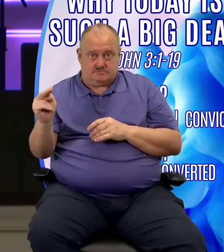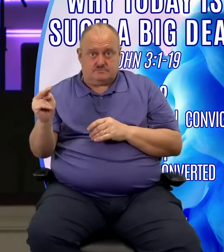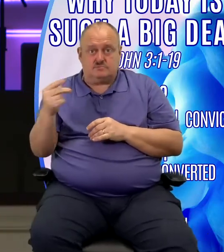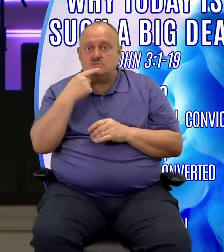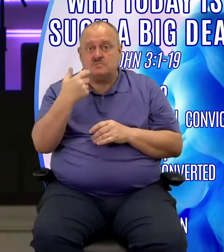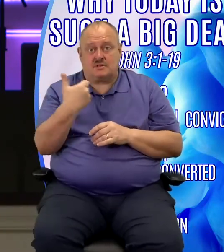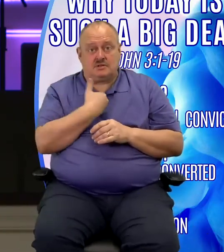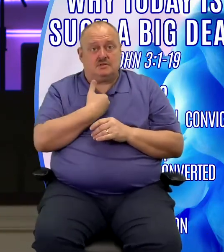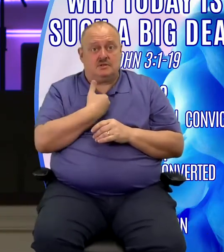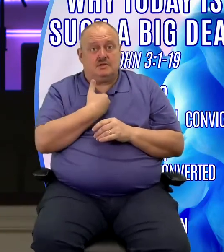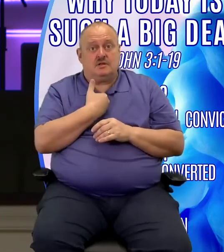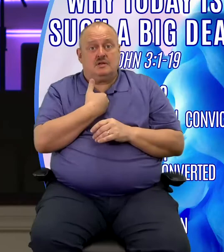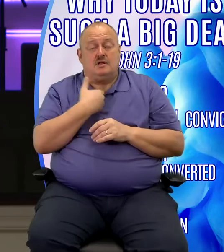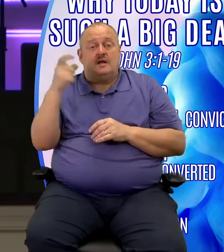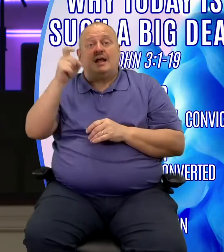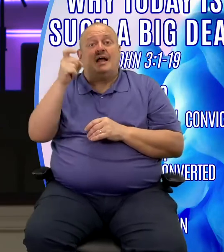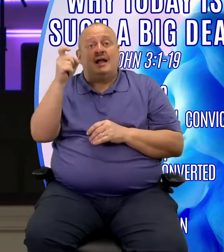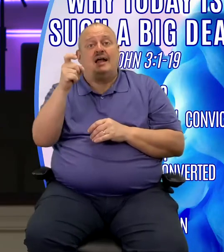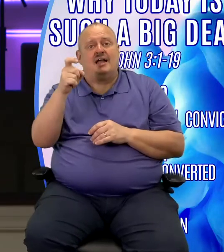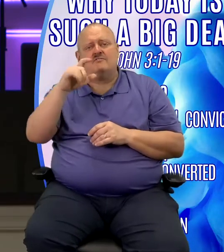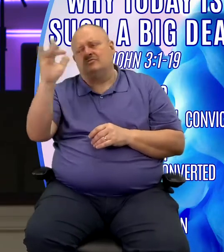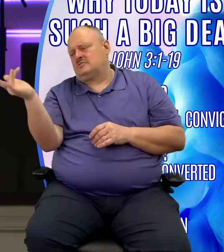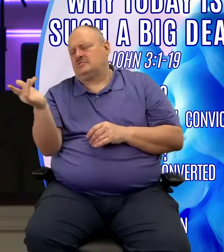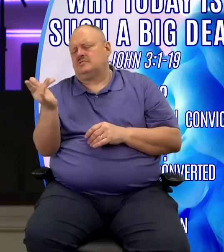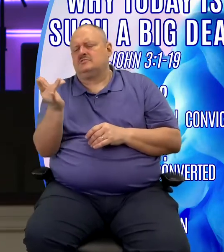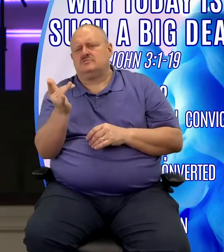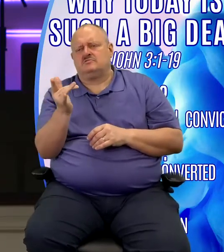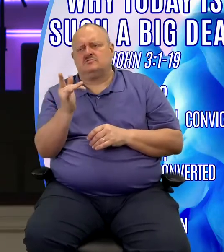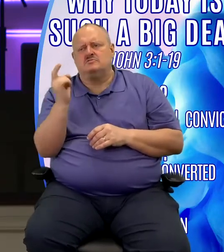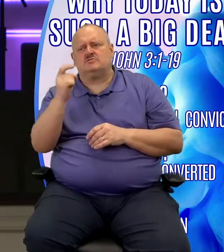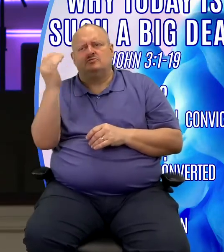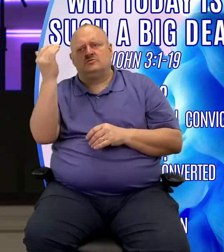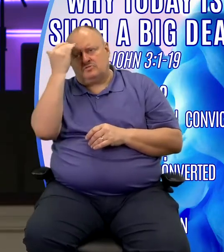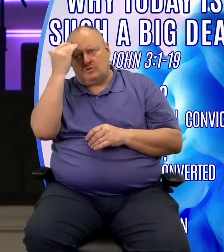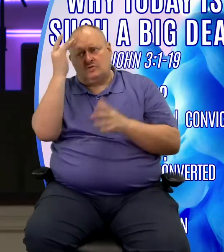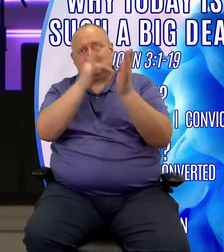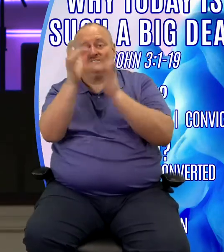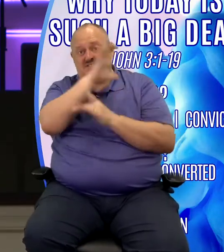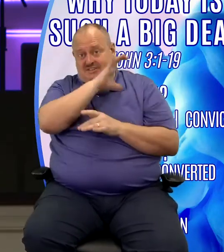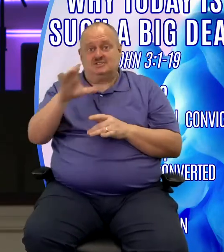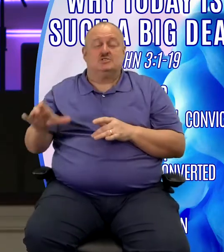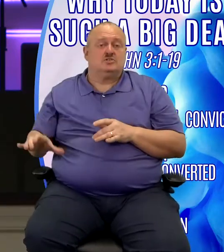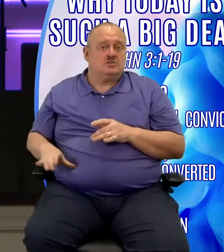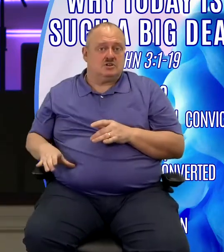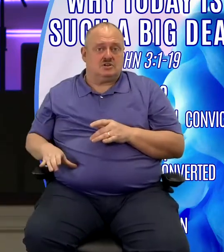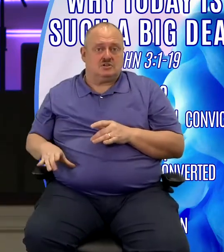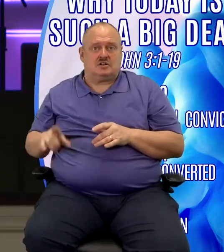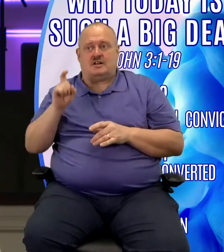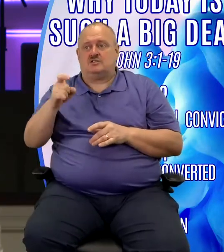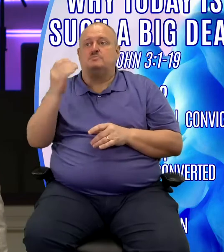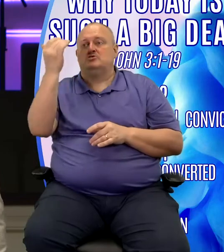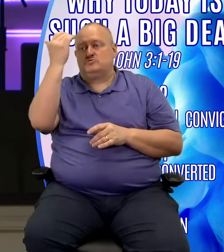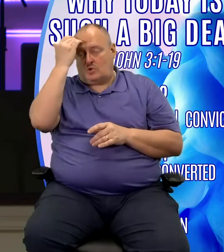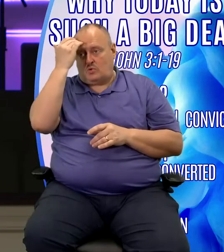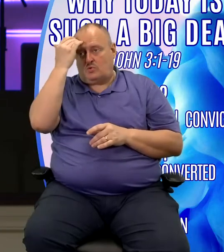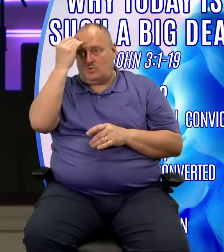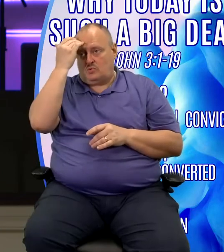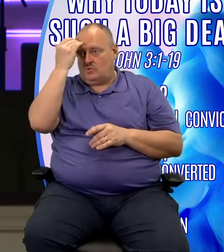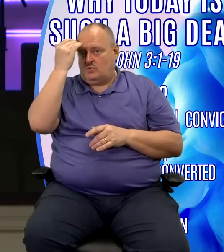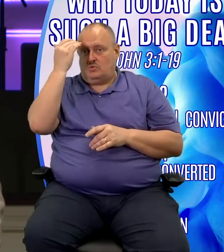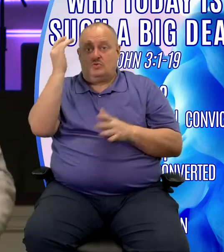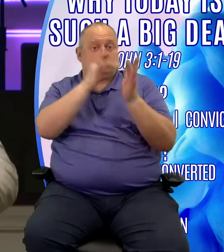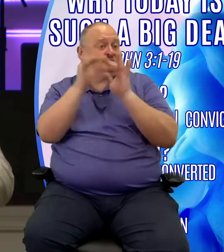myself, that we've got to be convinced that Jesus Christ is the only solution to our sin